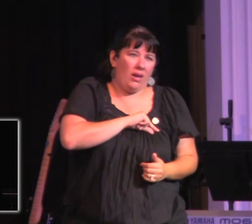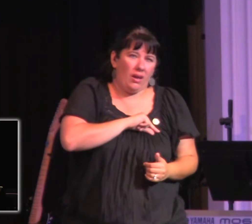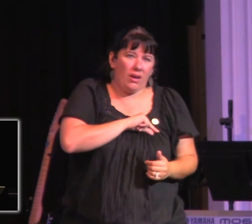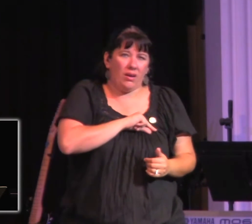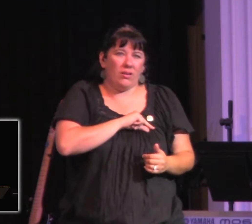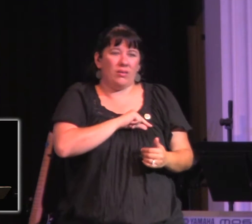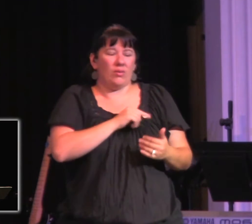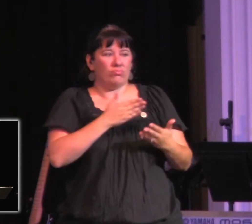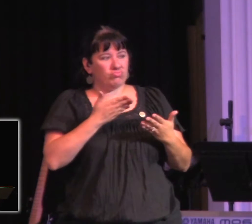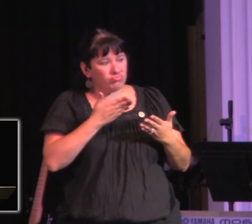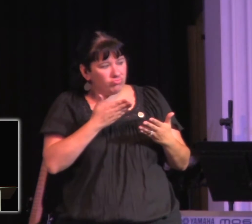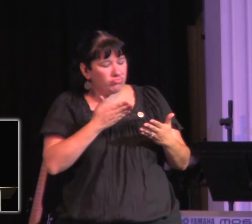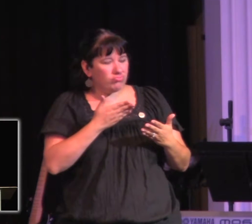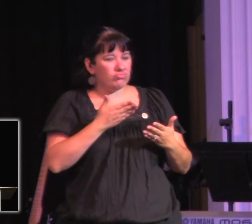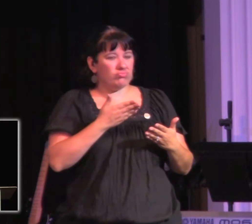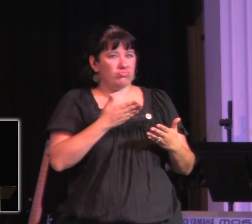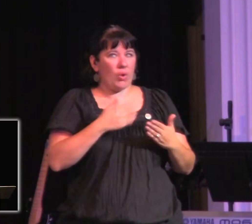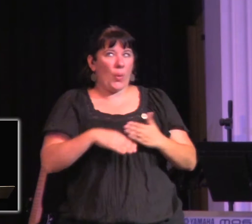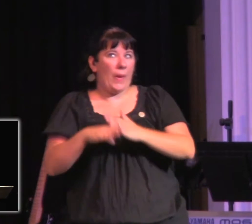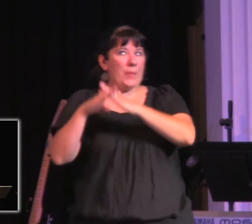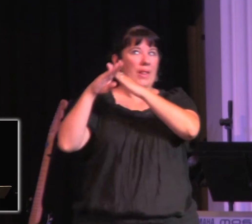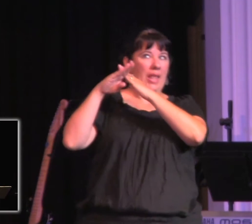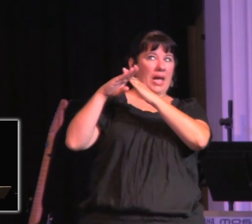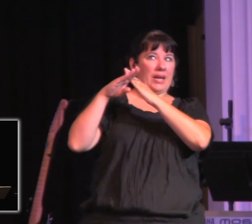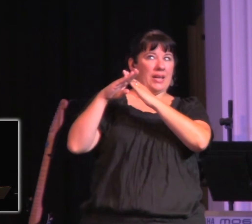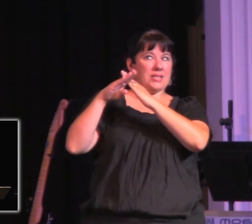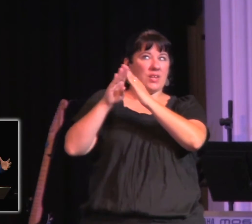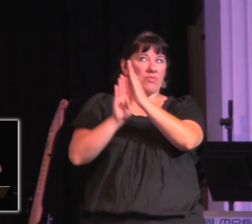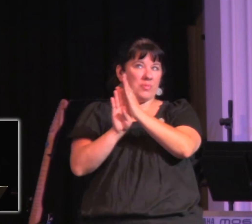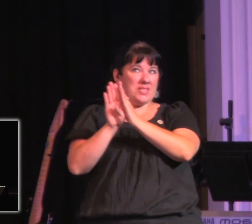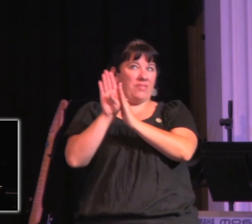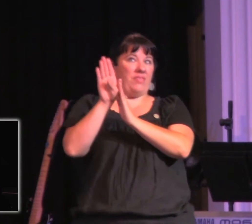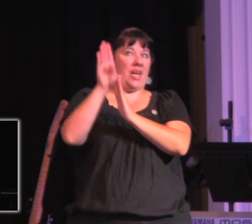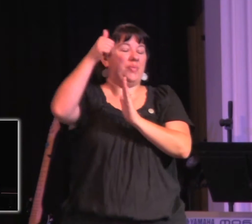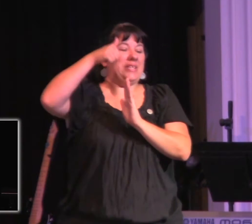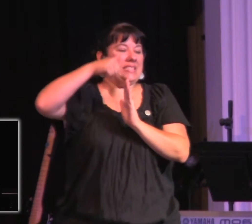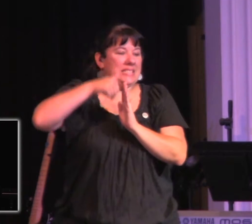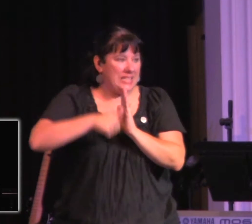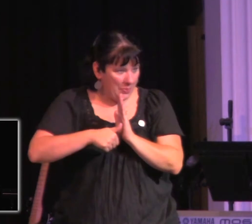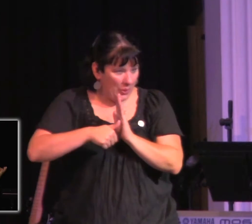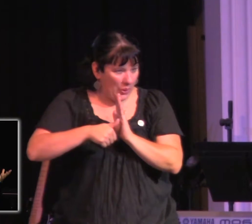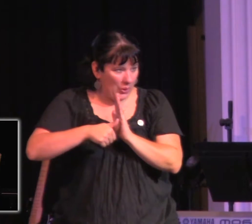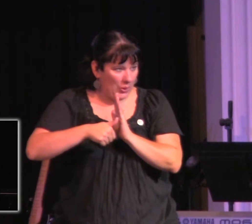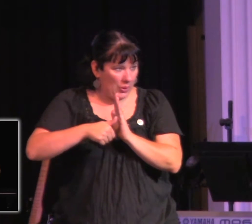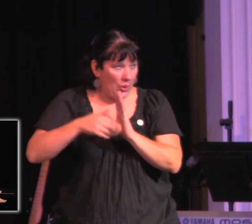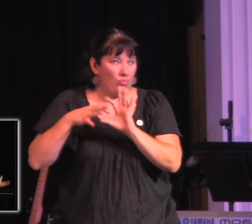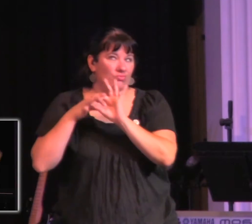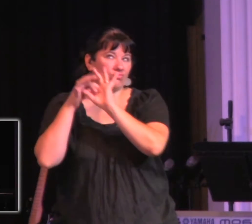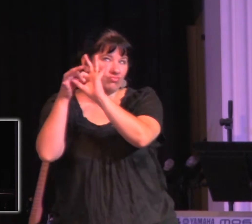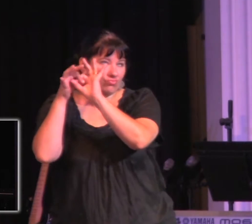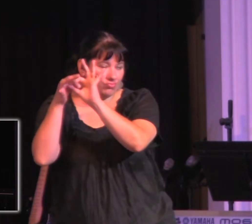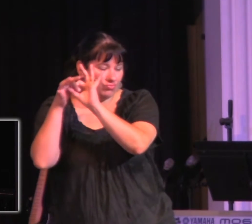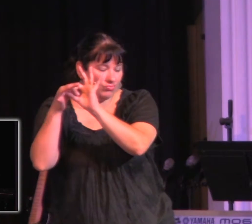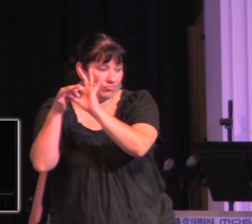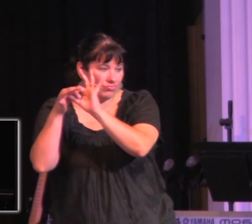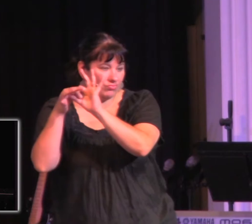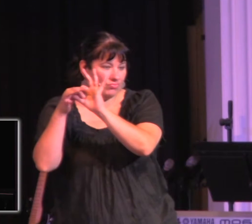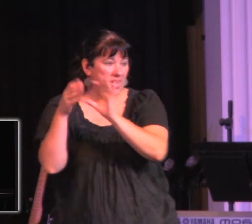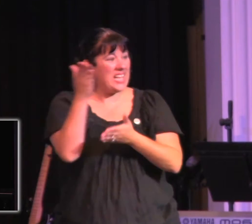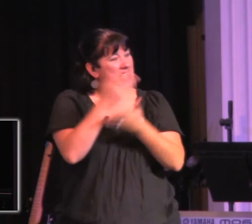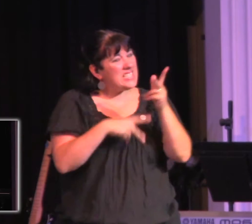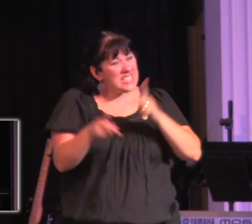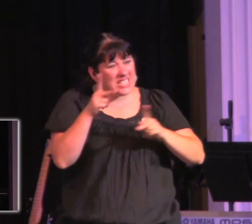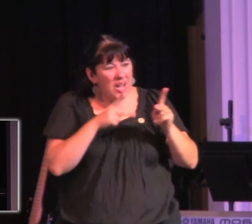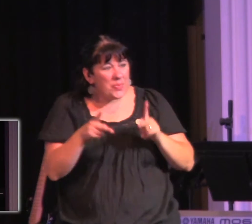may be suffering in your relationship with God and you say, man, why is it that some people, they just seem like they're so close